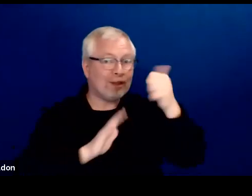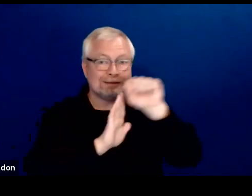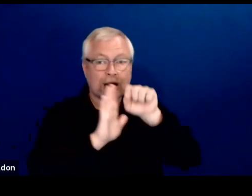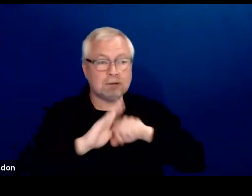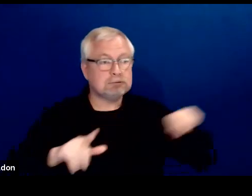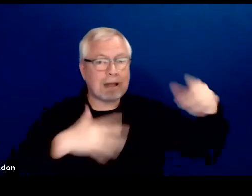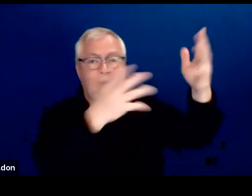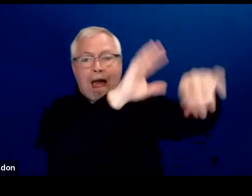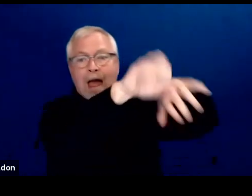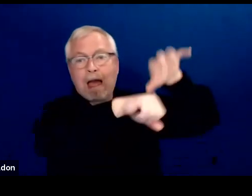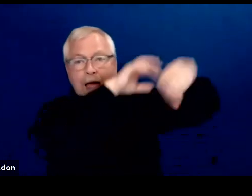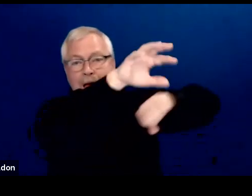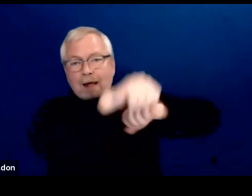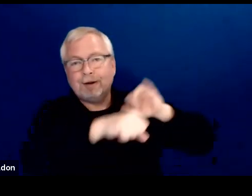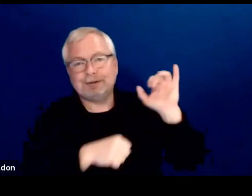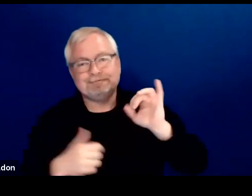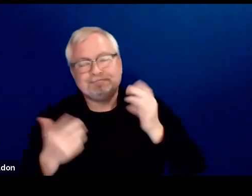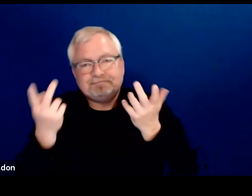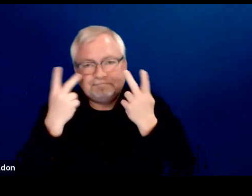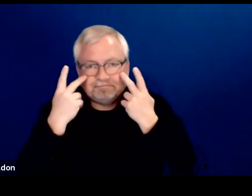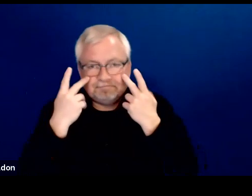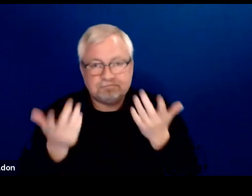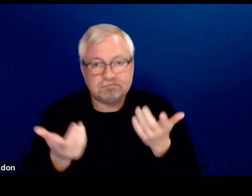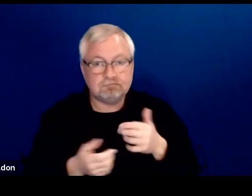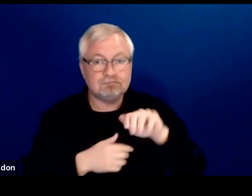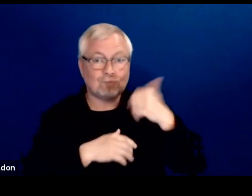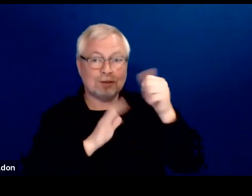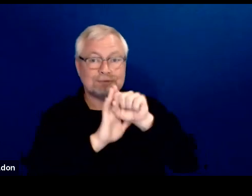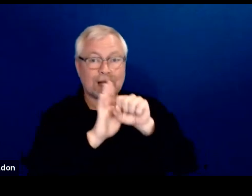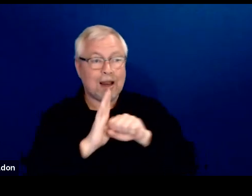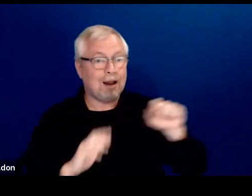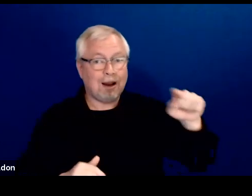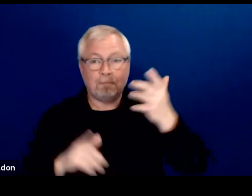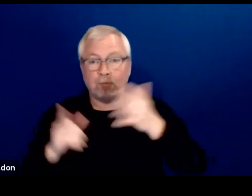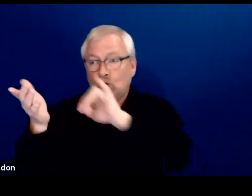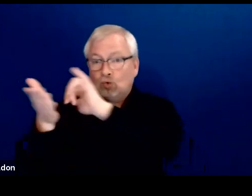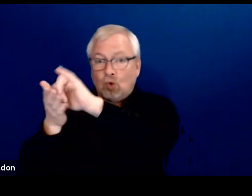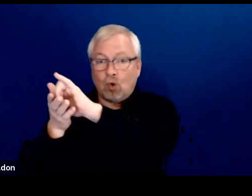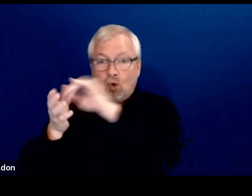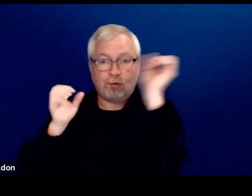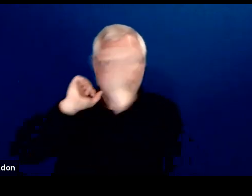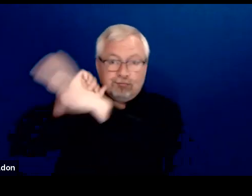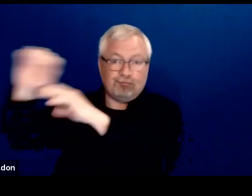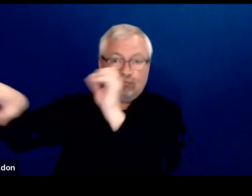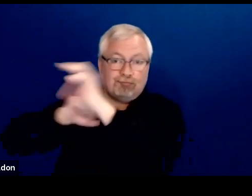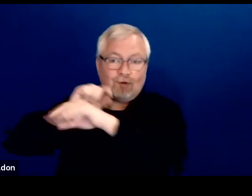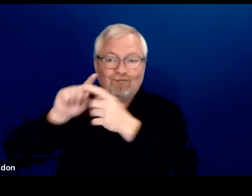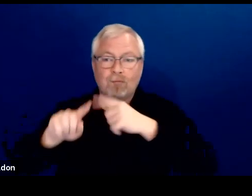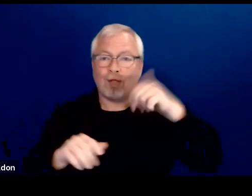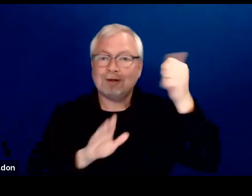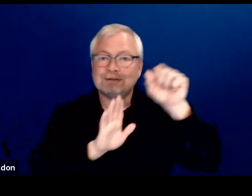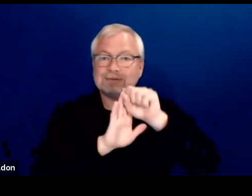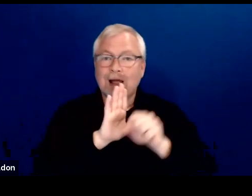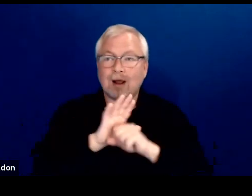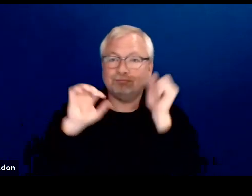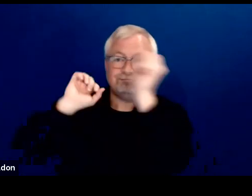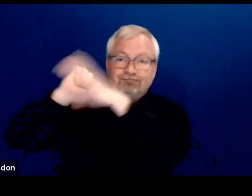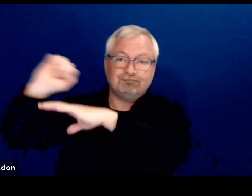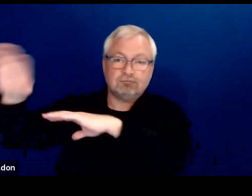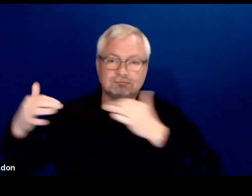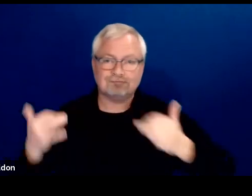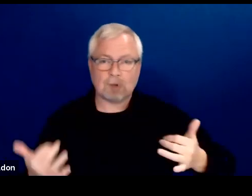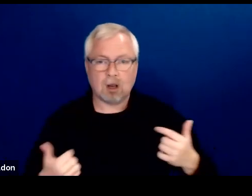to New York, what's different than that is we have none in strategic reserve. These are all in